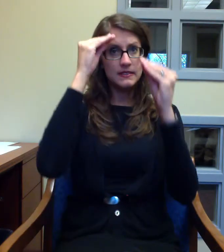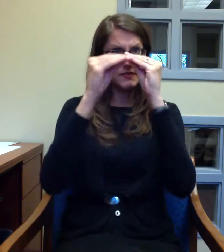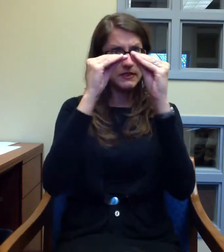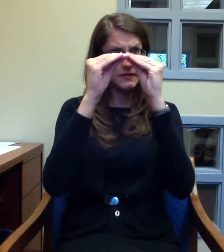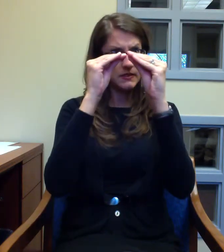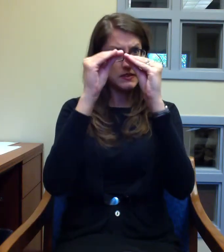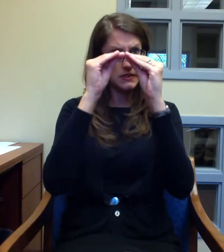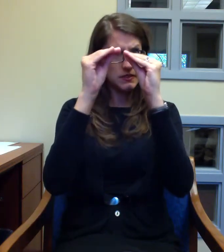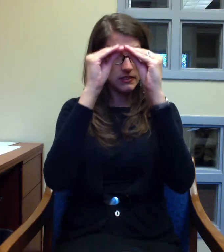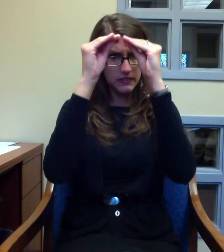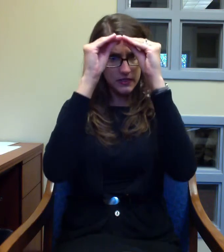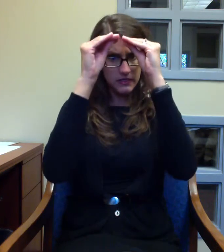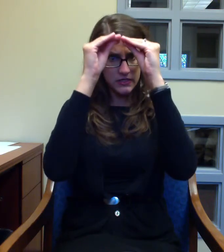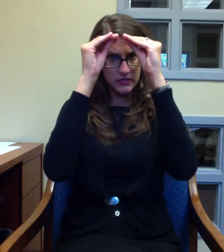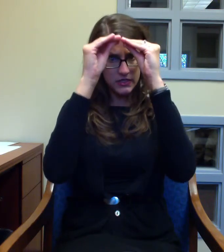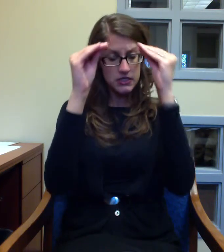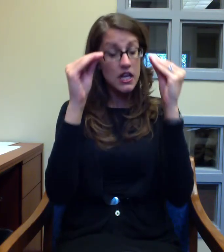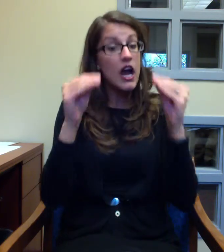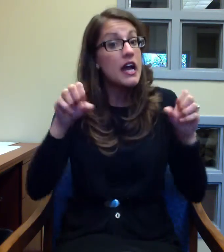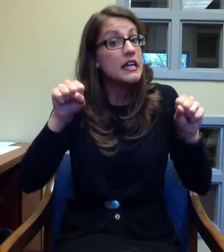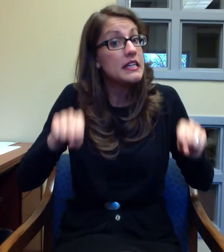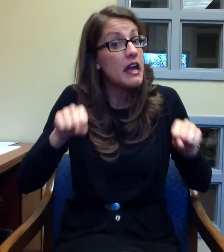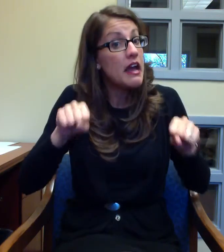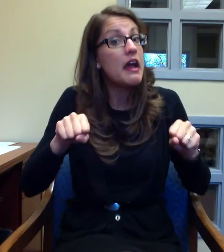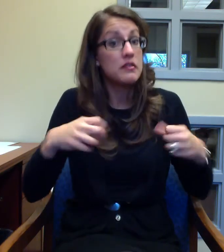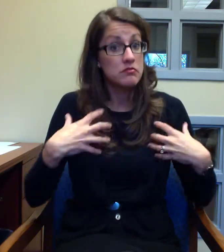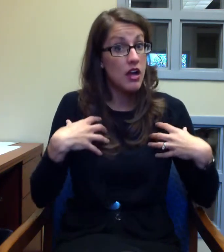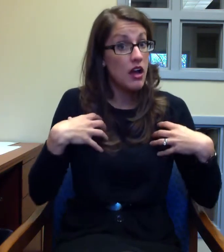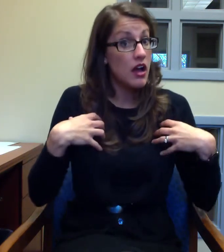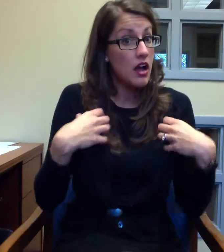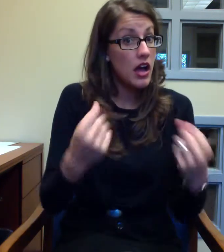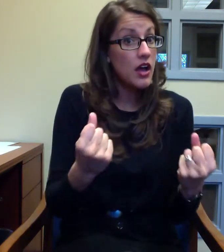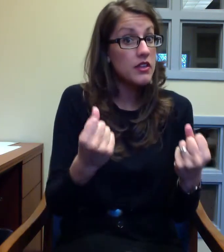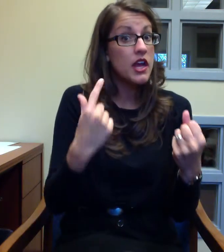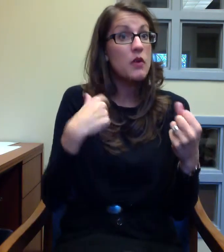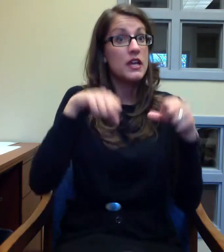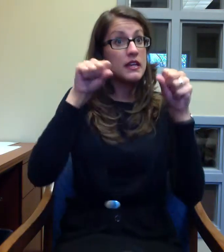That can be very healthy in that it can motivate us to make things better in our lives.